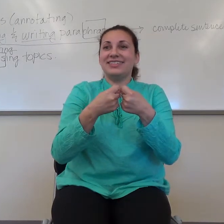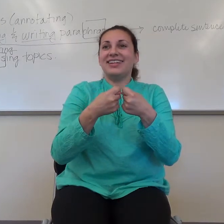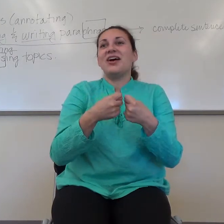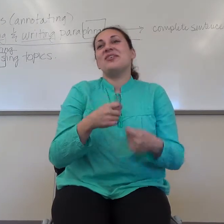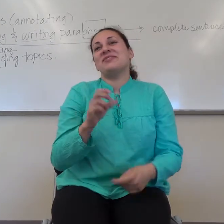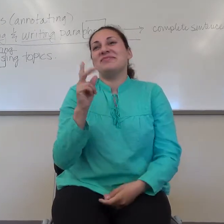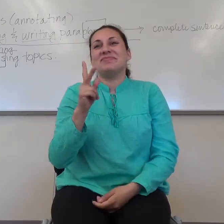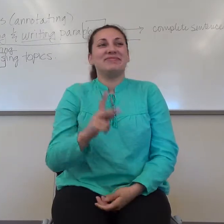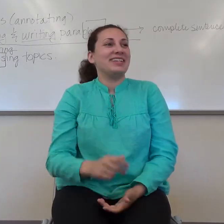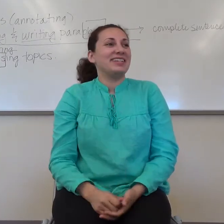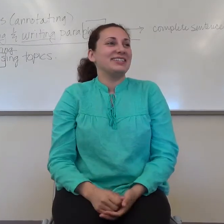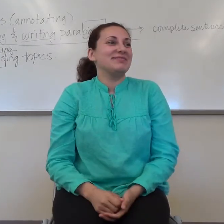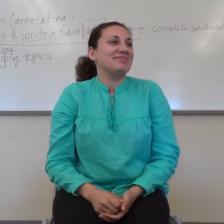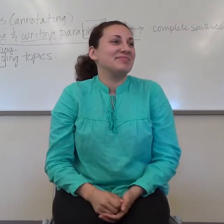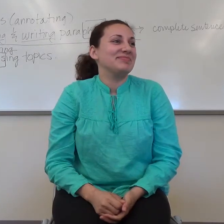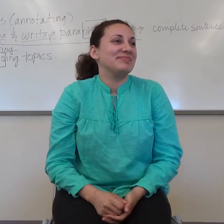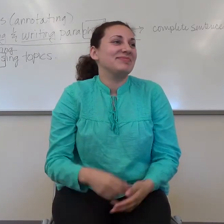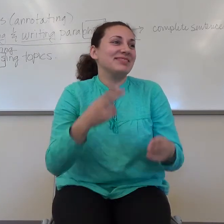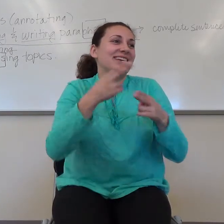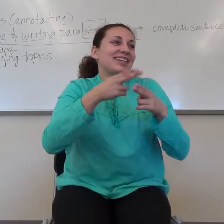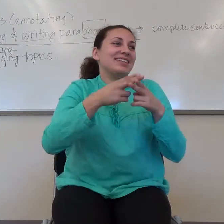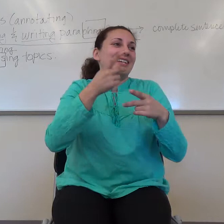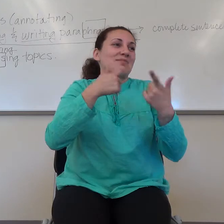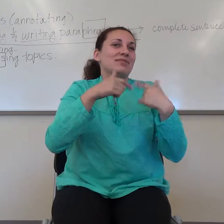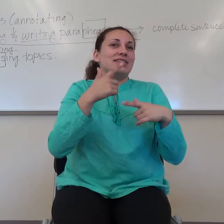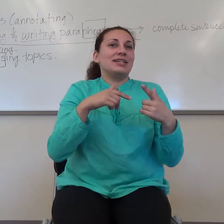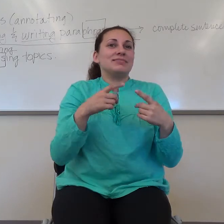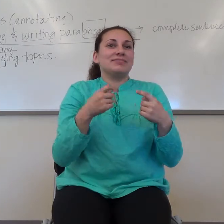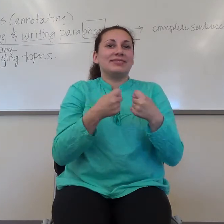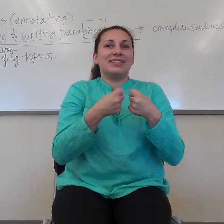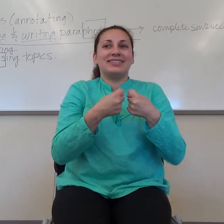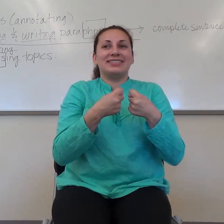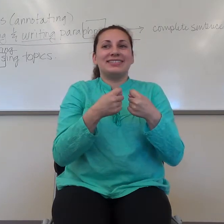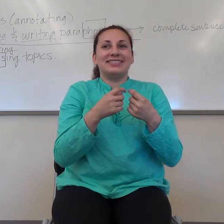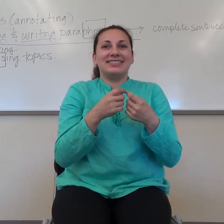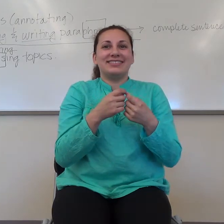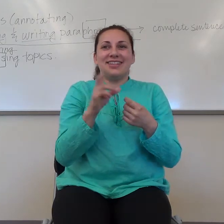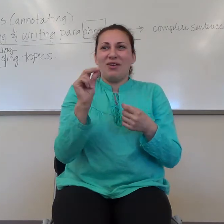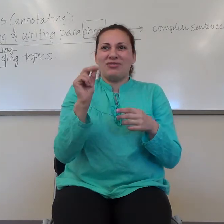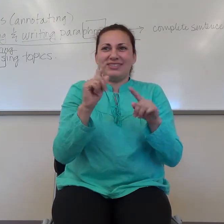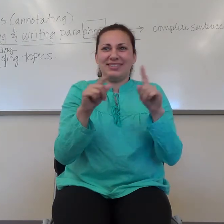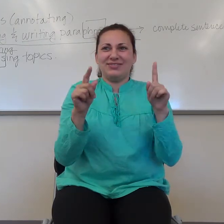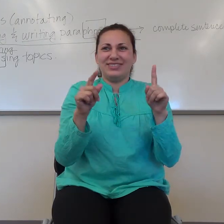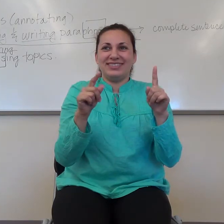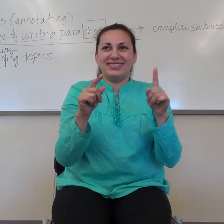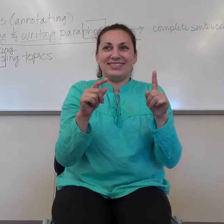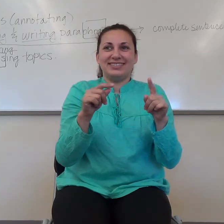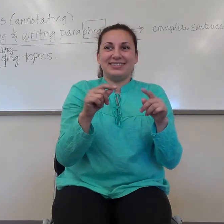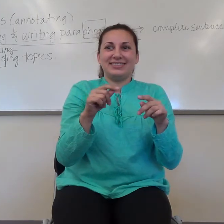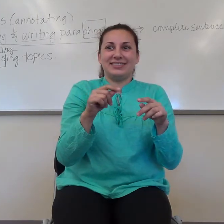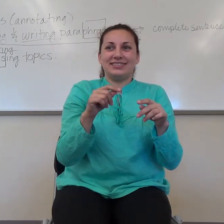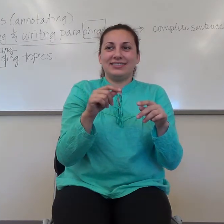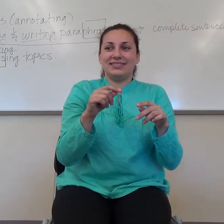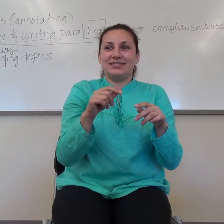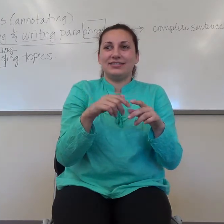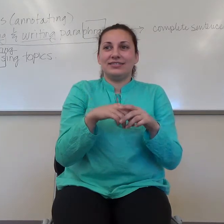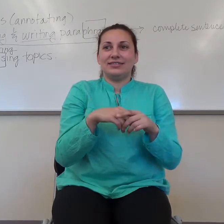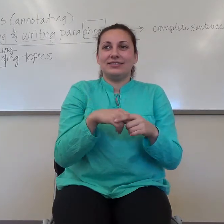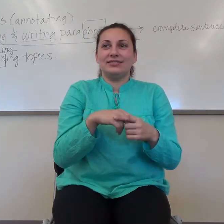helped bring us electricity, phonographs, and motion pictures. So here's a list right here. Do you think this is going to talk about his invention of these